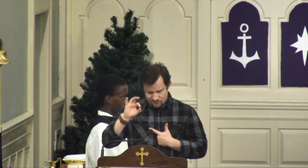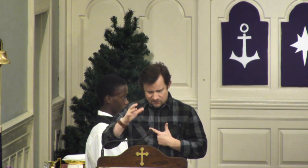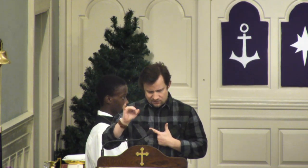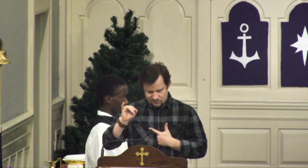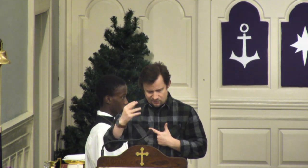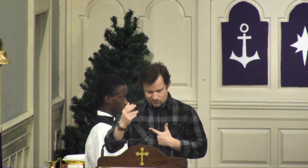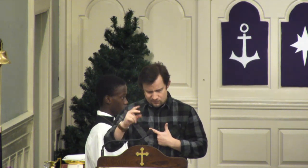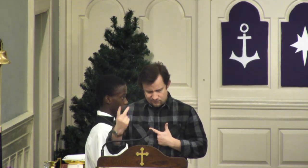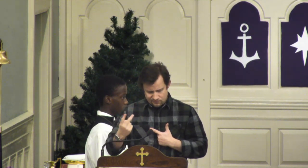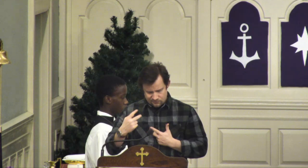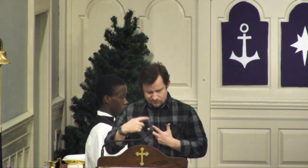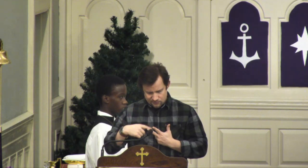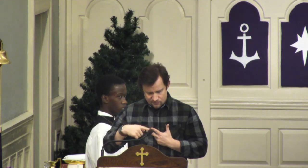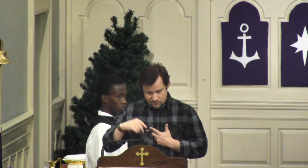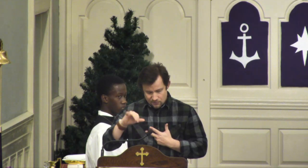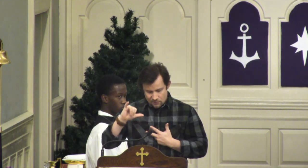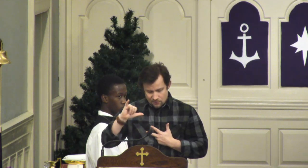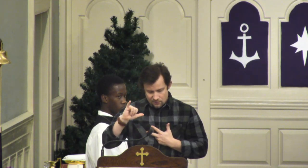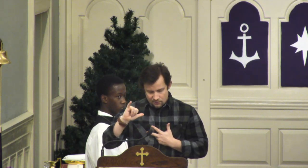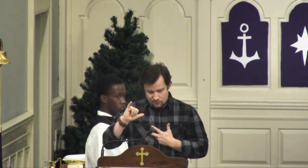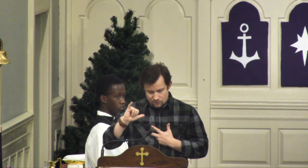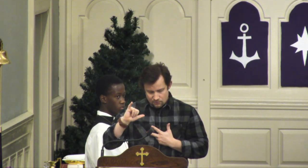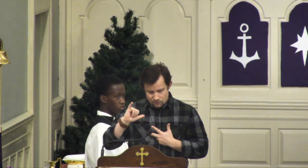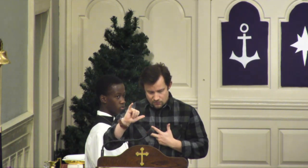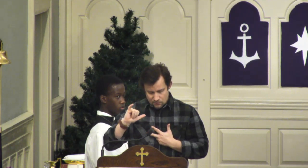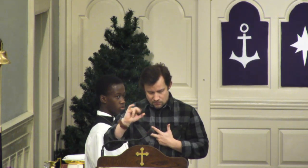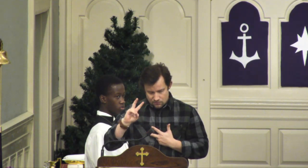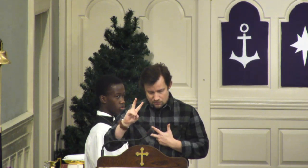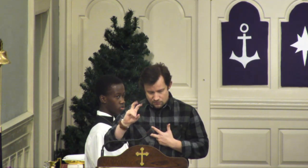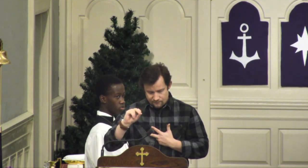Alfred Priest Jr.,